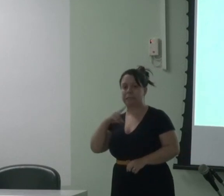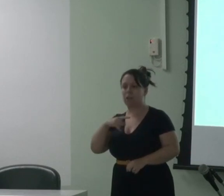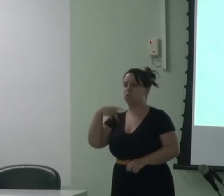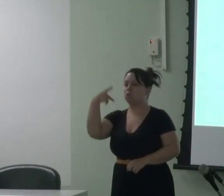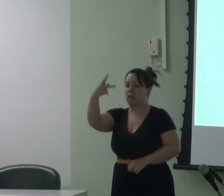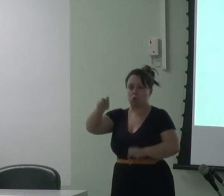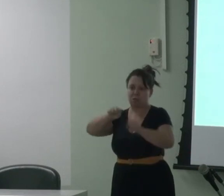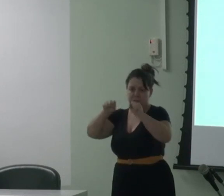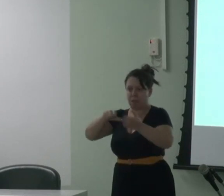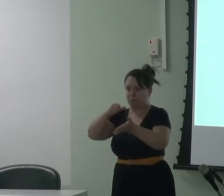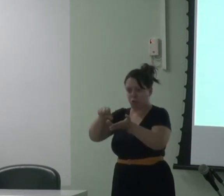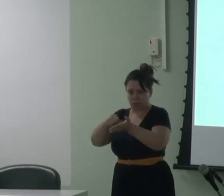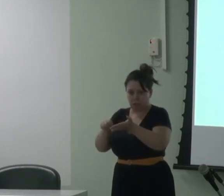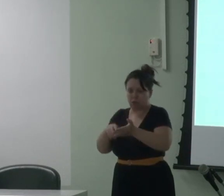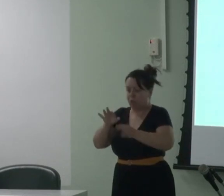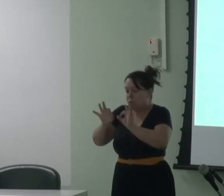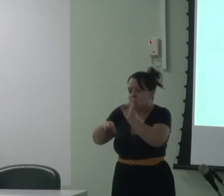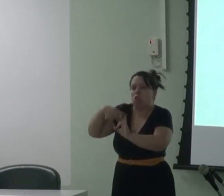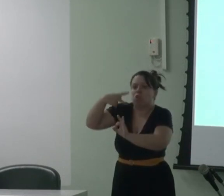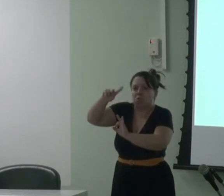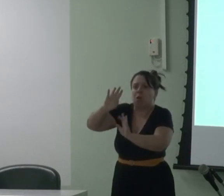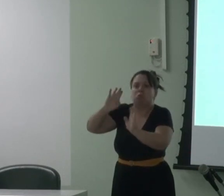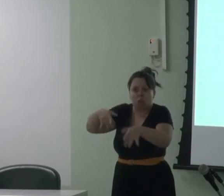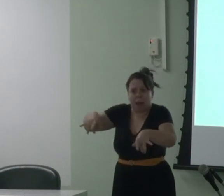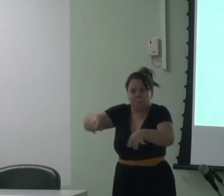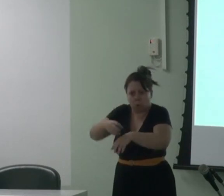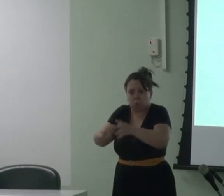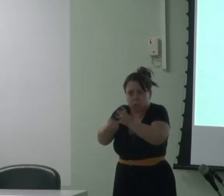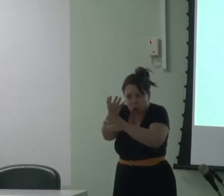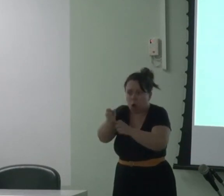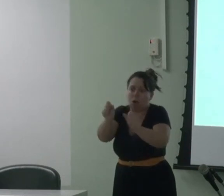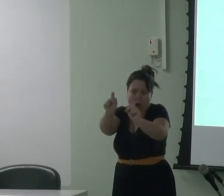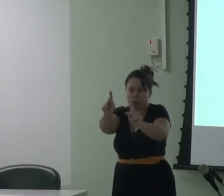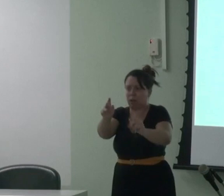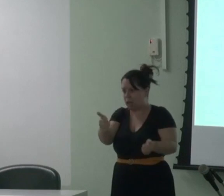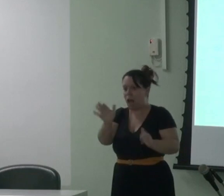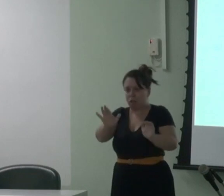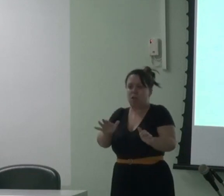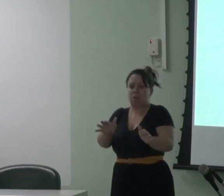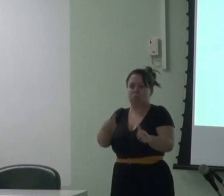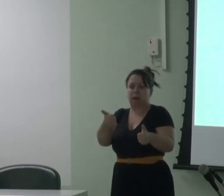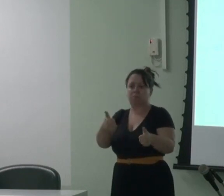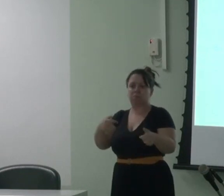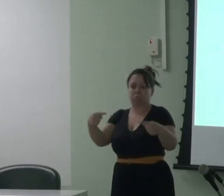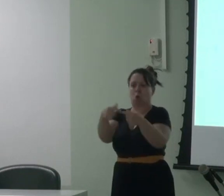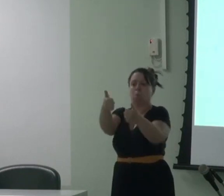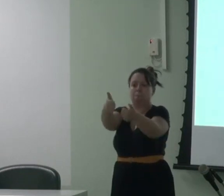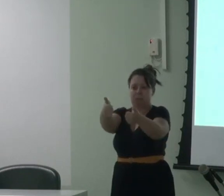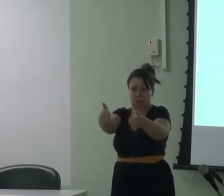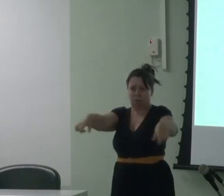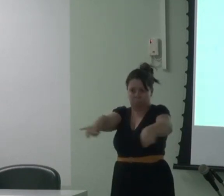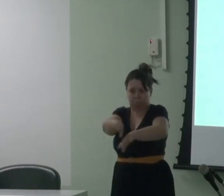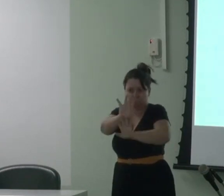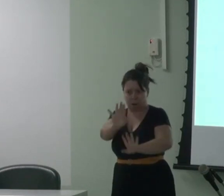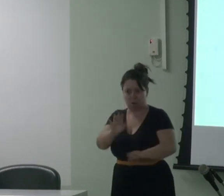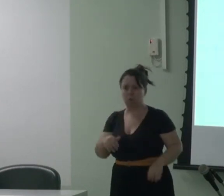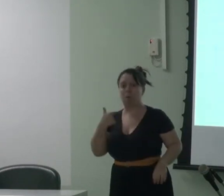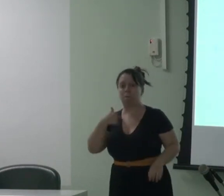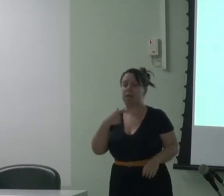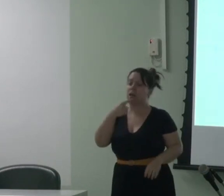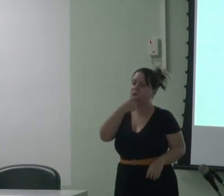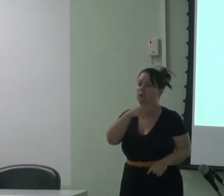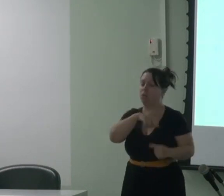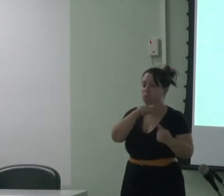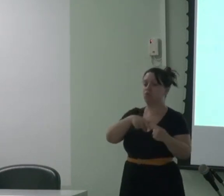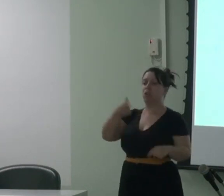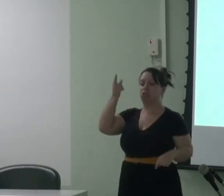for just your project, as we just mentioned, the possibility to look for data in the search engines for